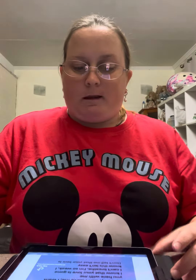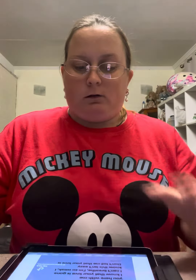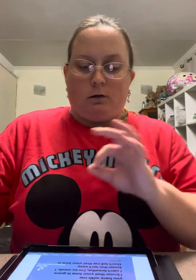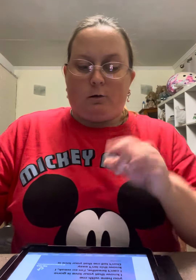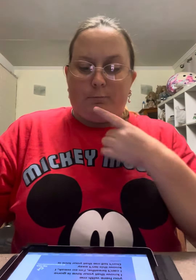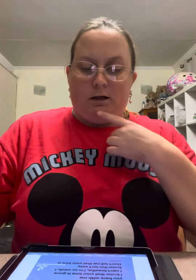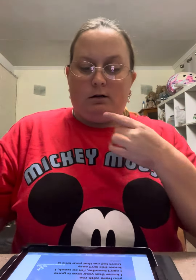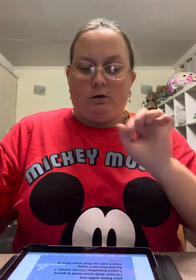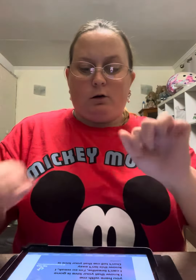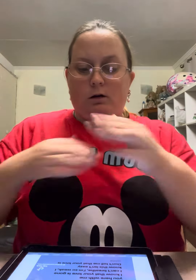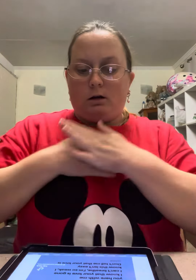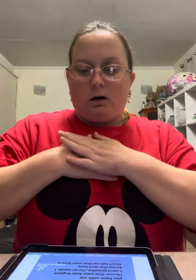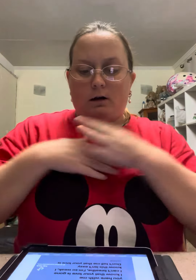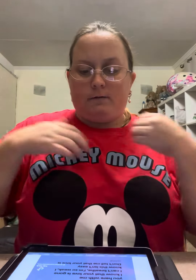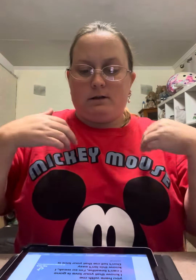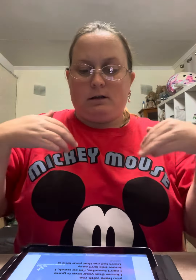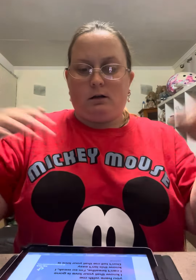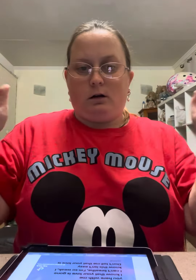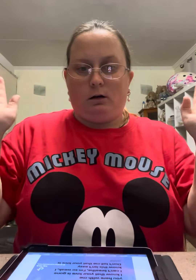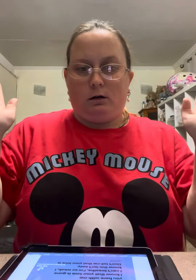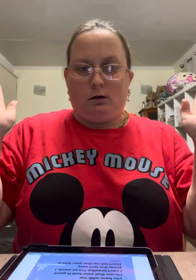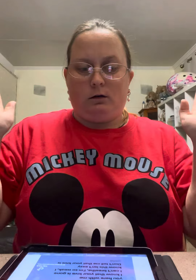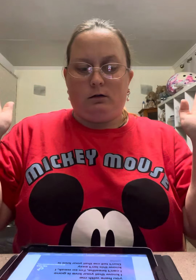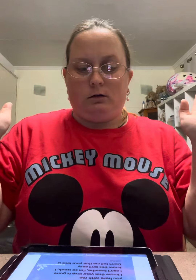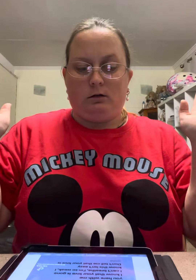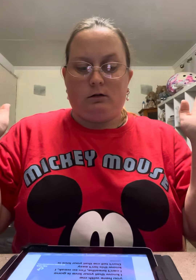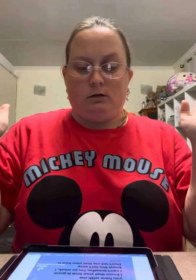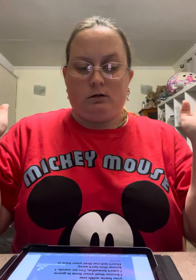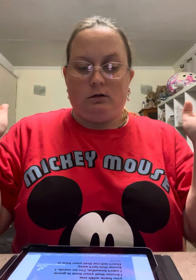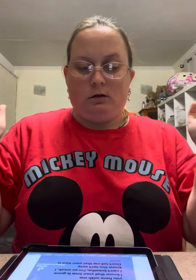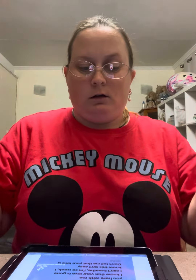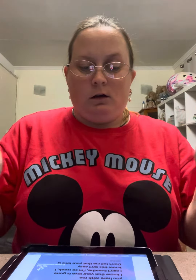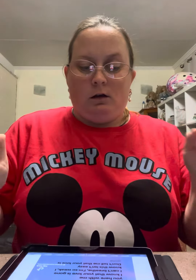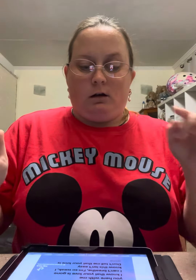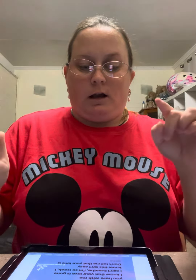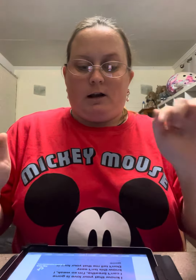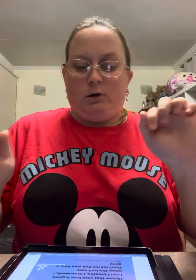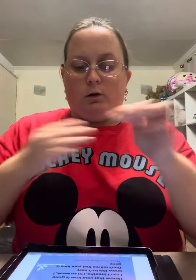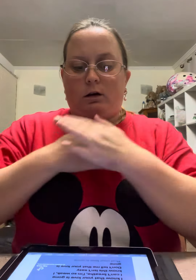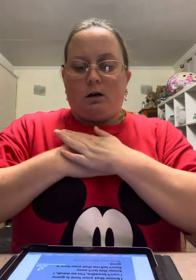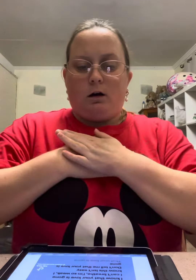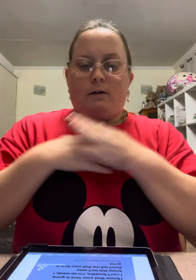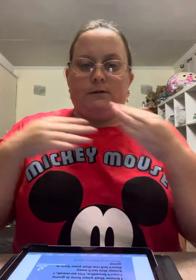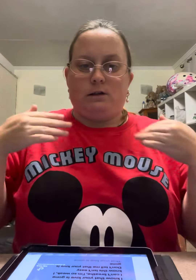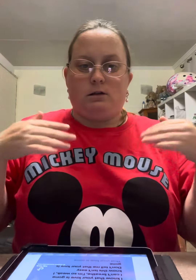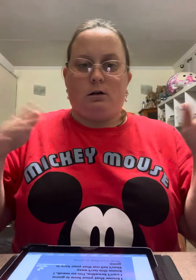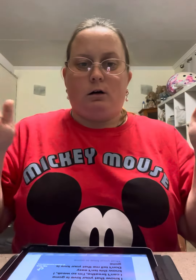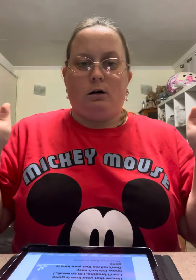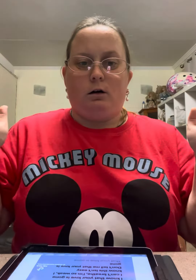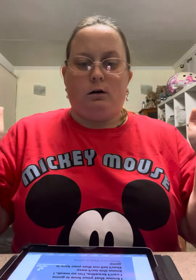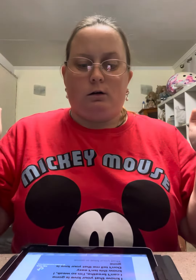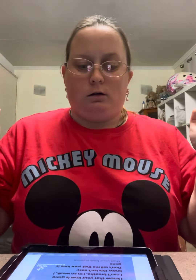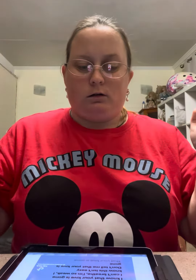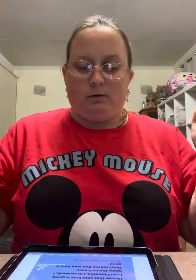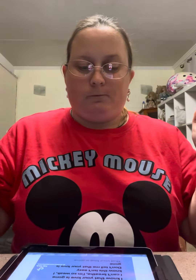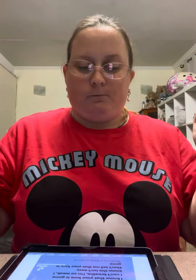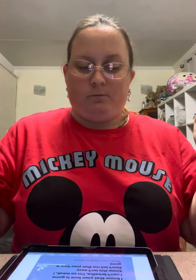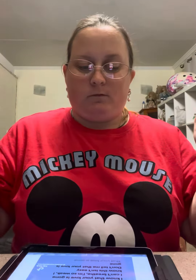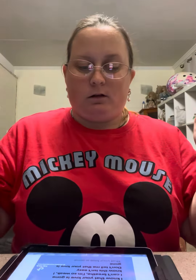Tell me your love is gone, that your love is gone.